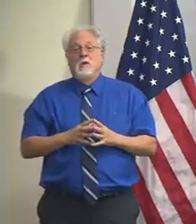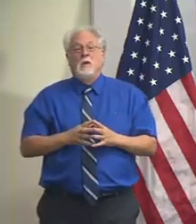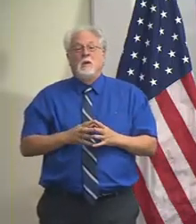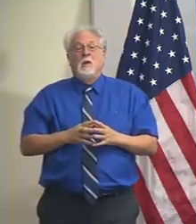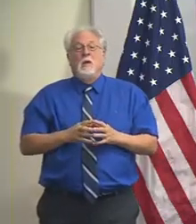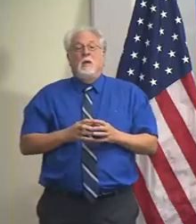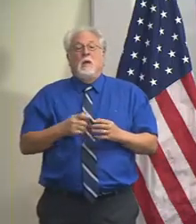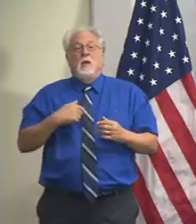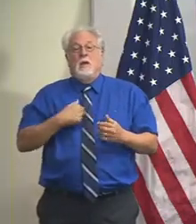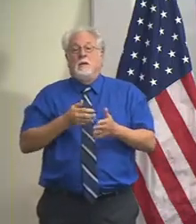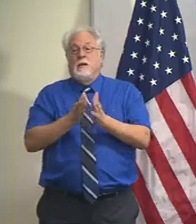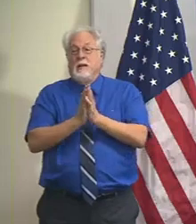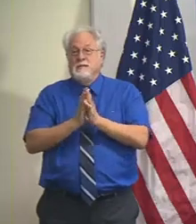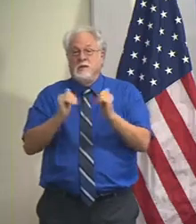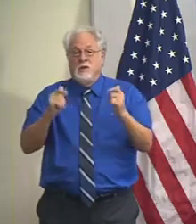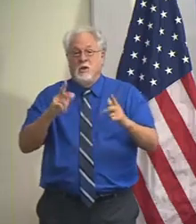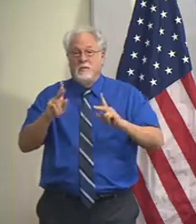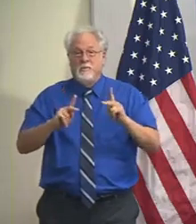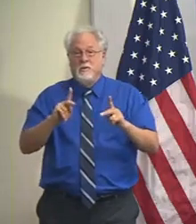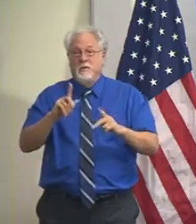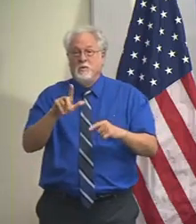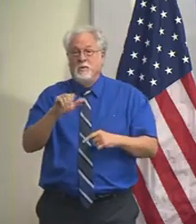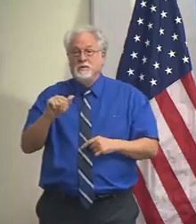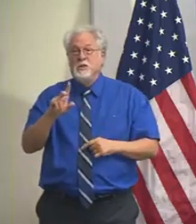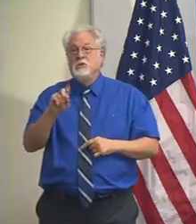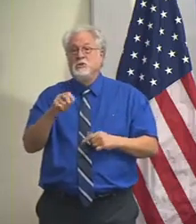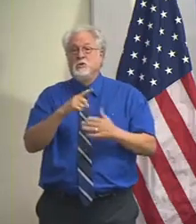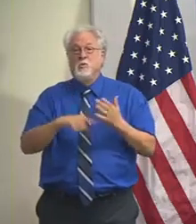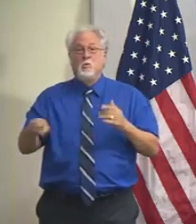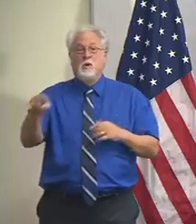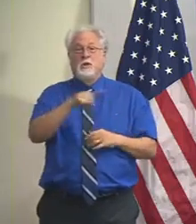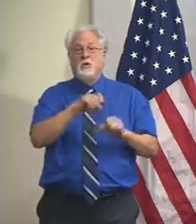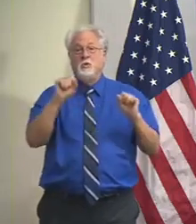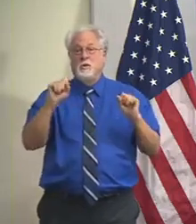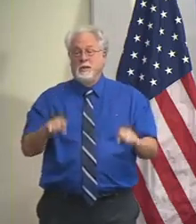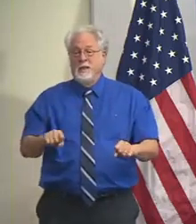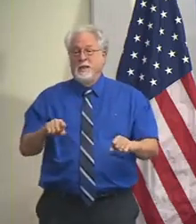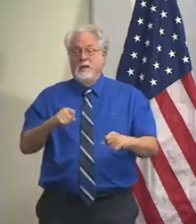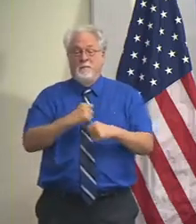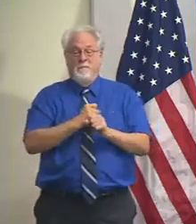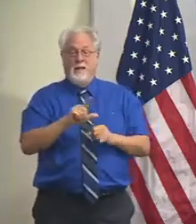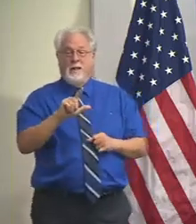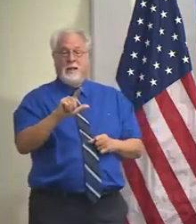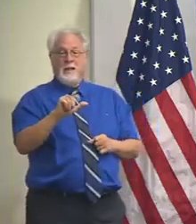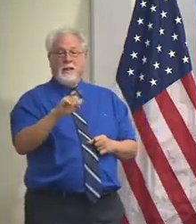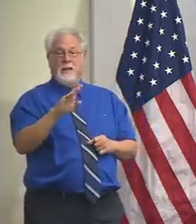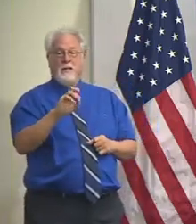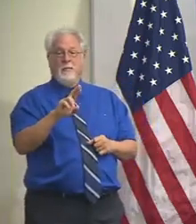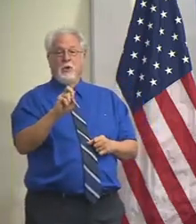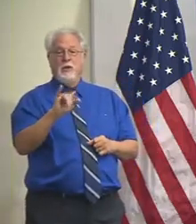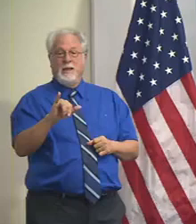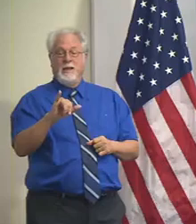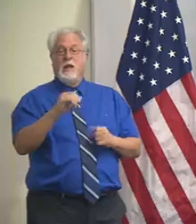am imploring all the people of Louisiana to do what you can to make Labor Day safe,